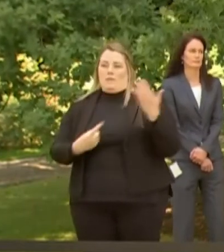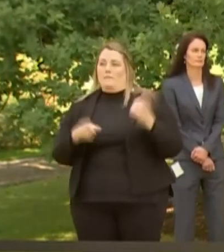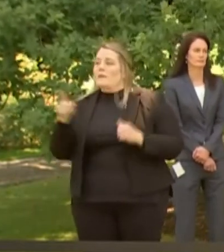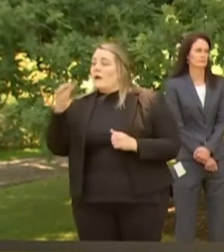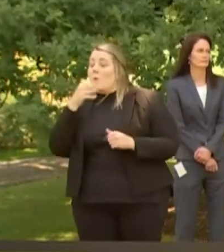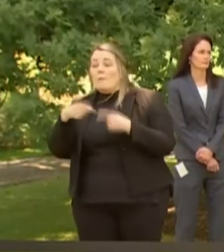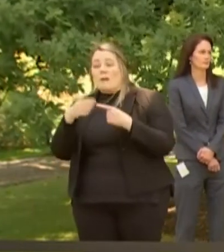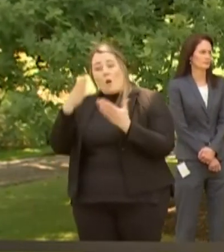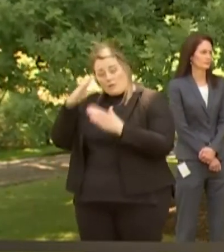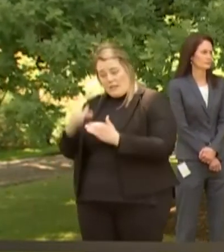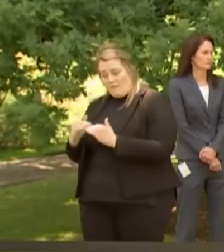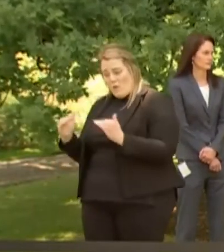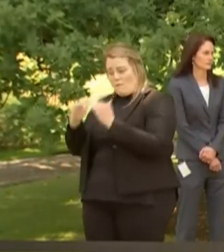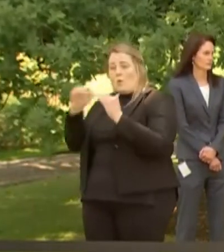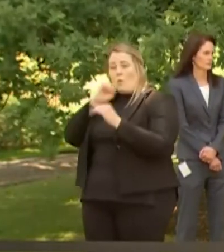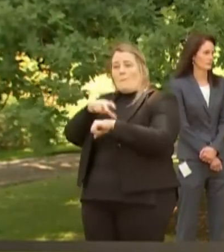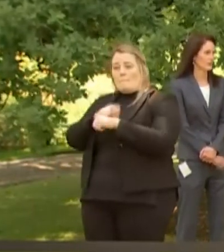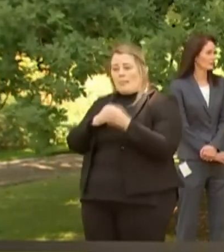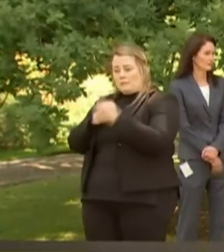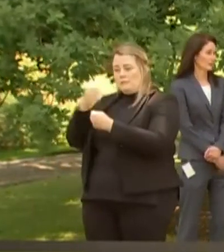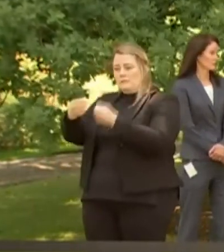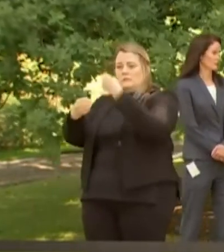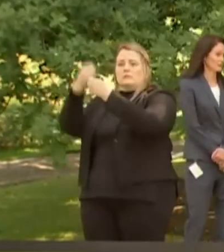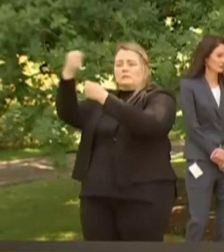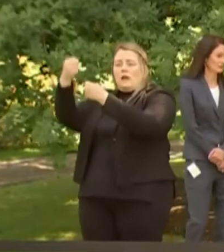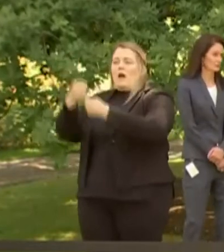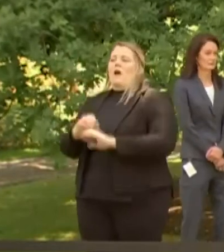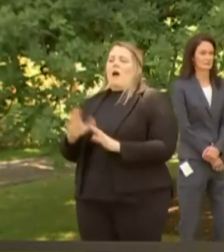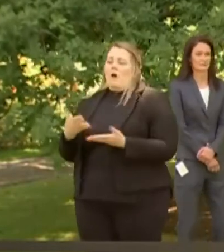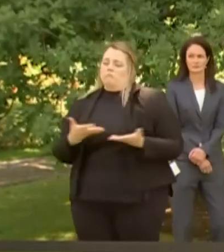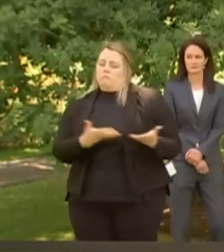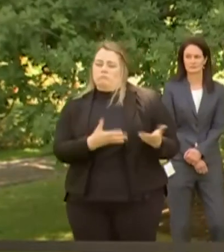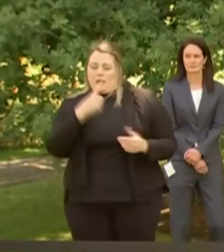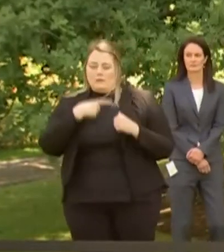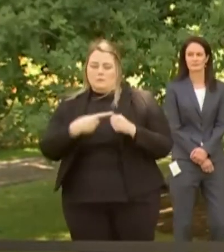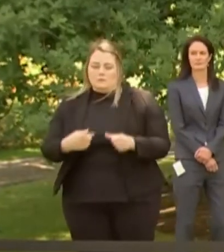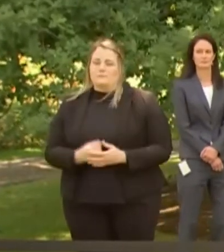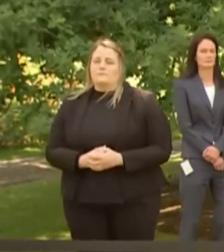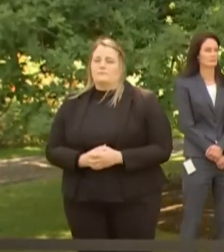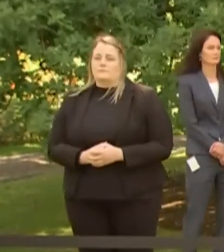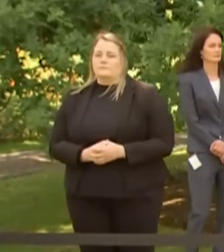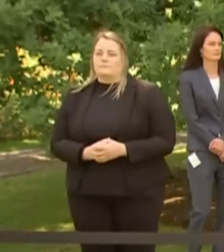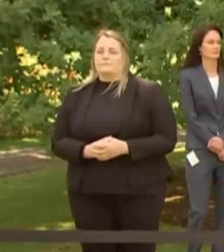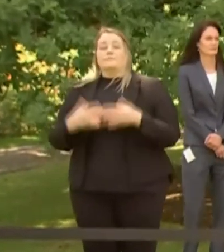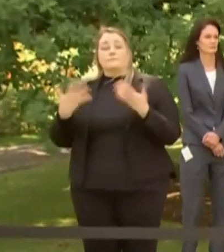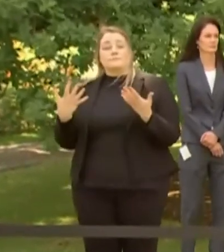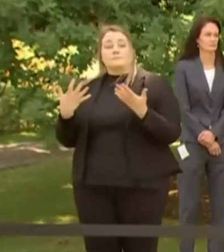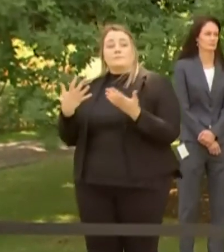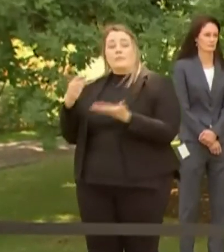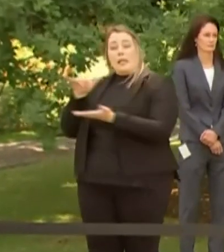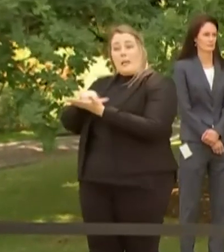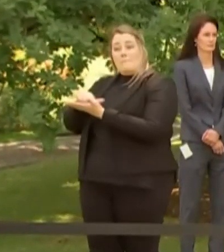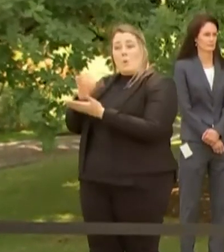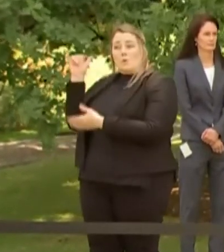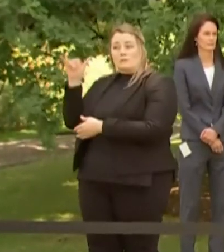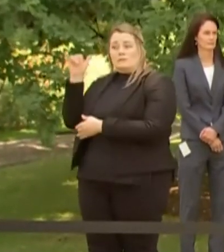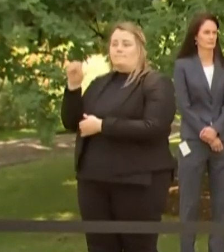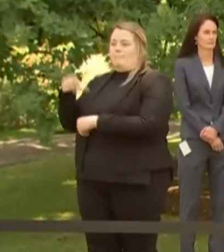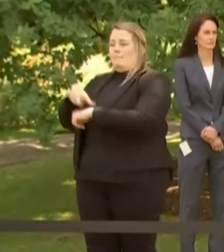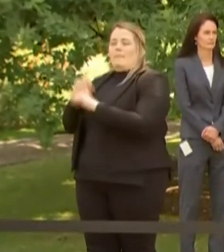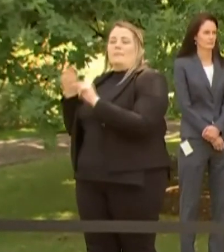No, I might let the Minister or whoever wants to deal with that. So police will be at the airport. ADF will assist